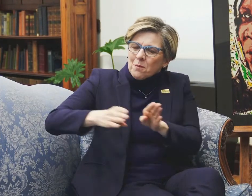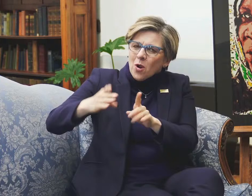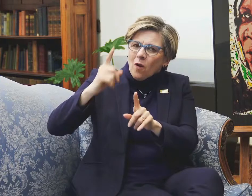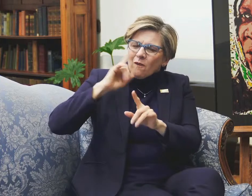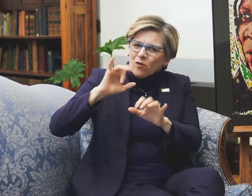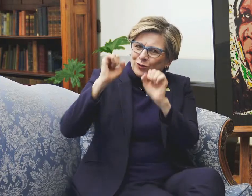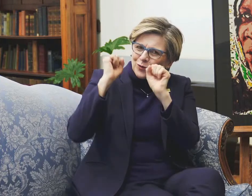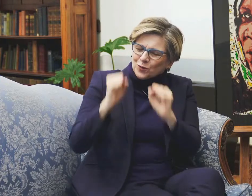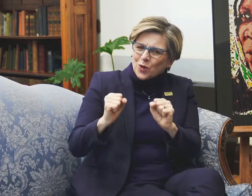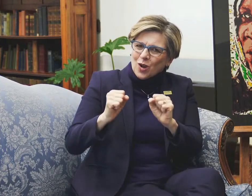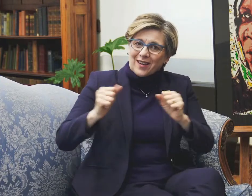vibrant future.